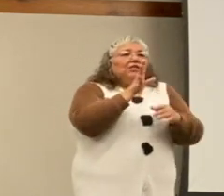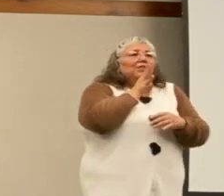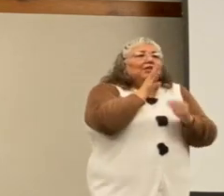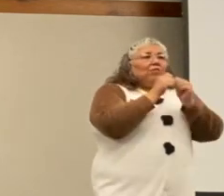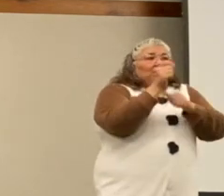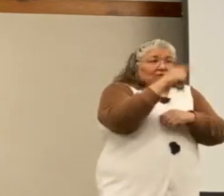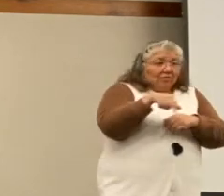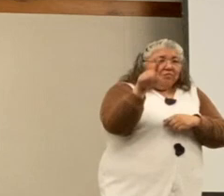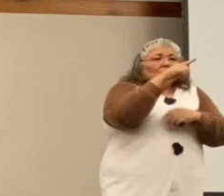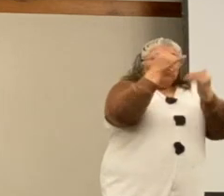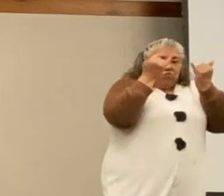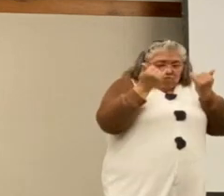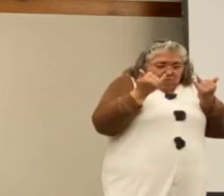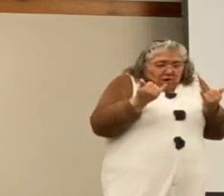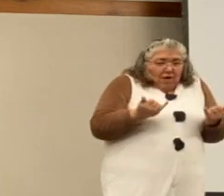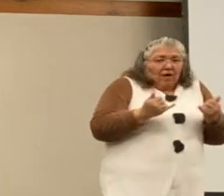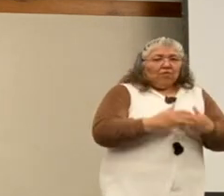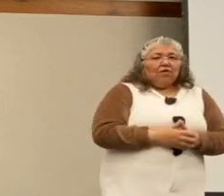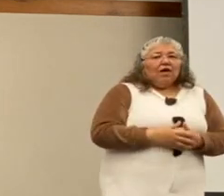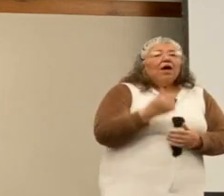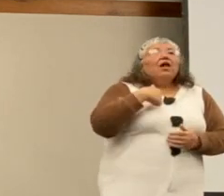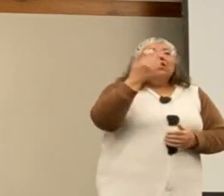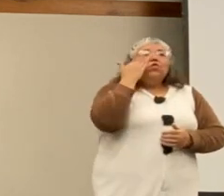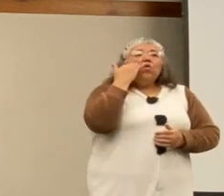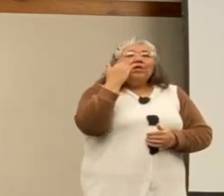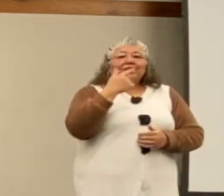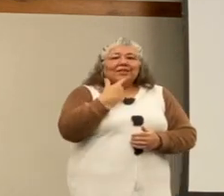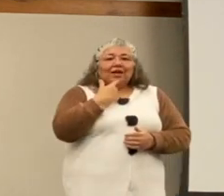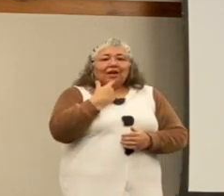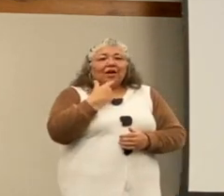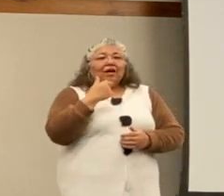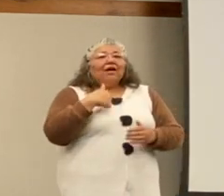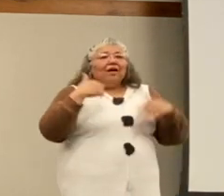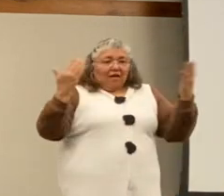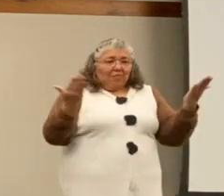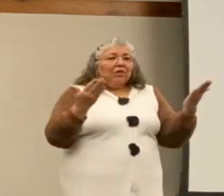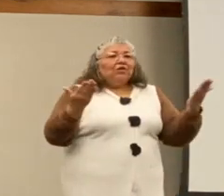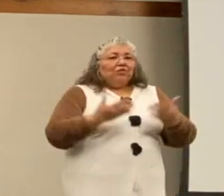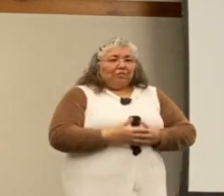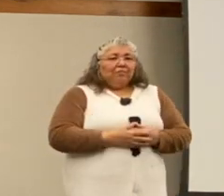of you right now. And I know that he's saying, I'm here for you.